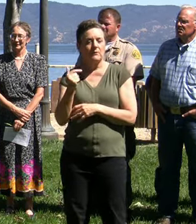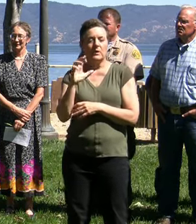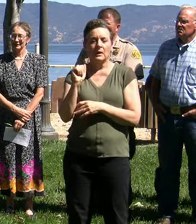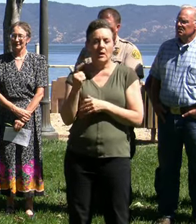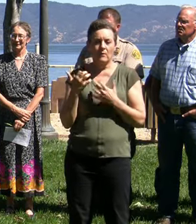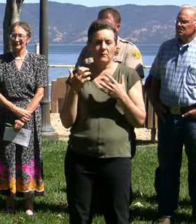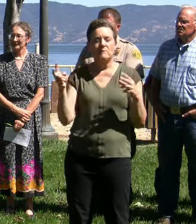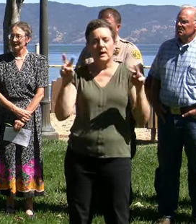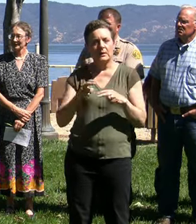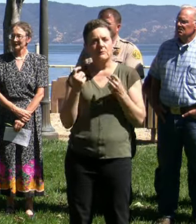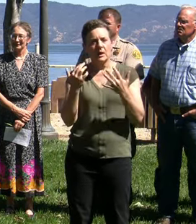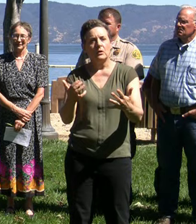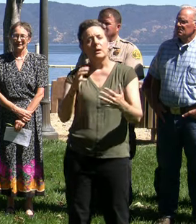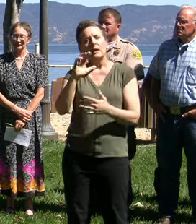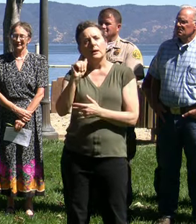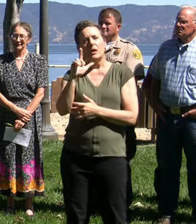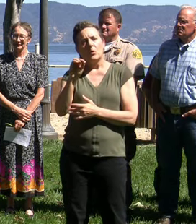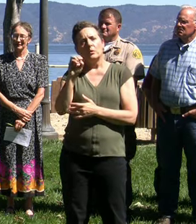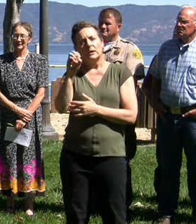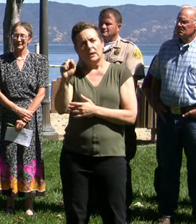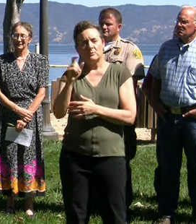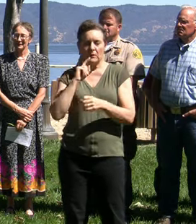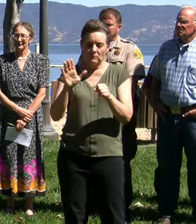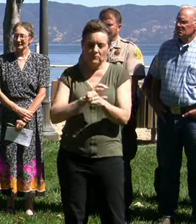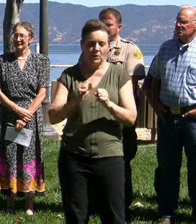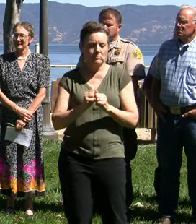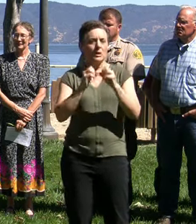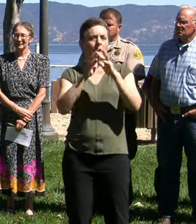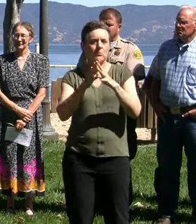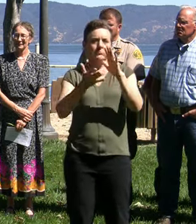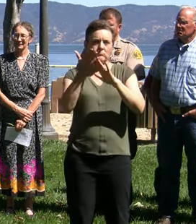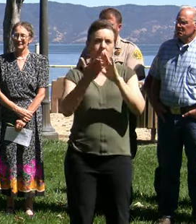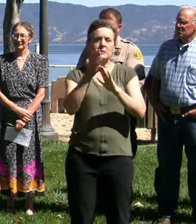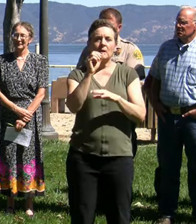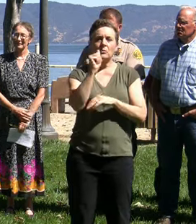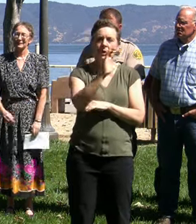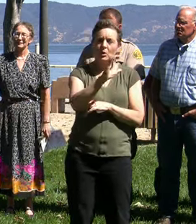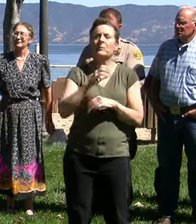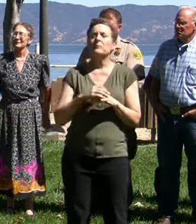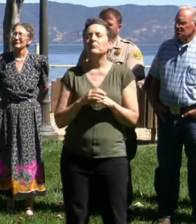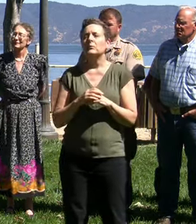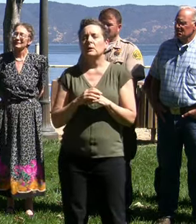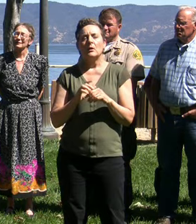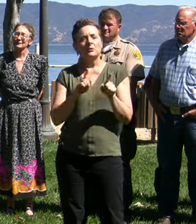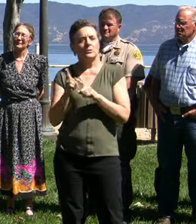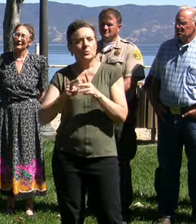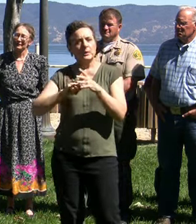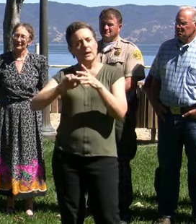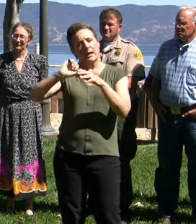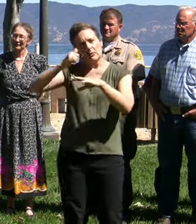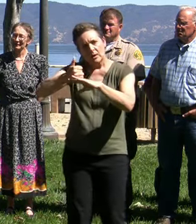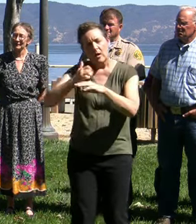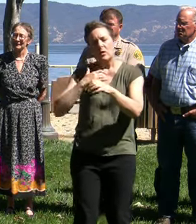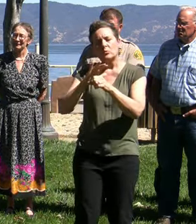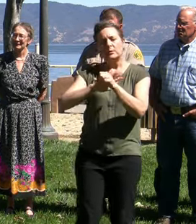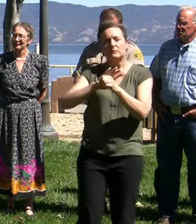has been in full operation in the State Operations Center in Sacramento. In addition, we've activated our Regional